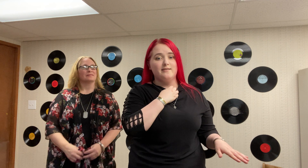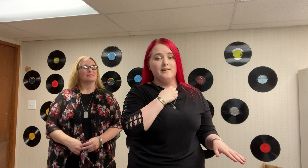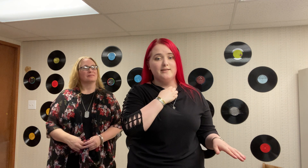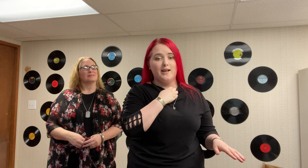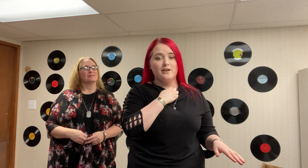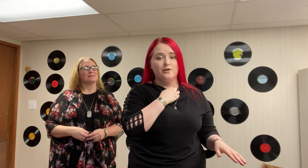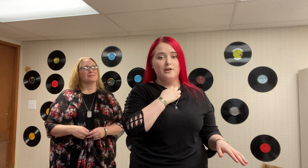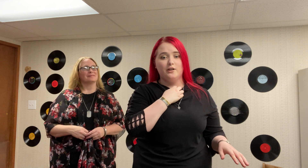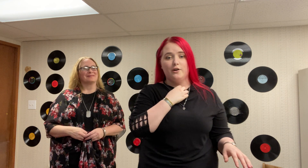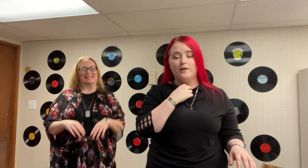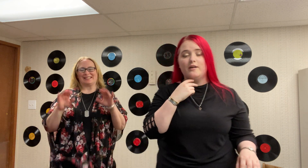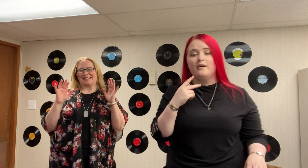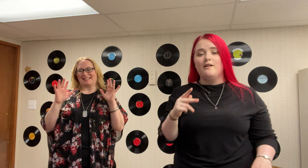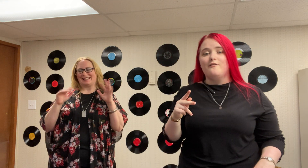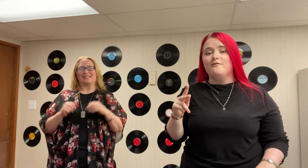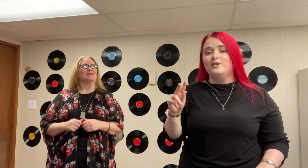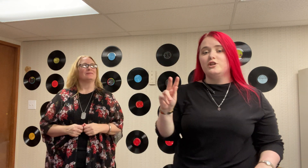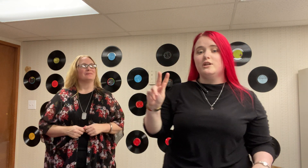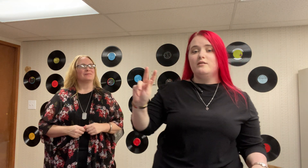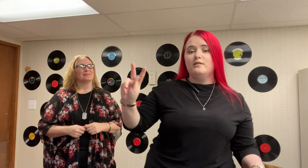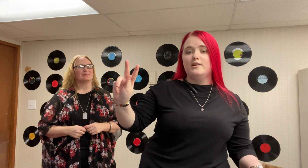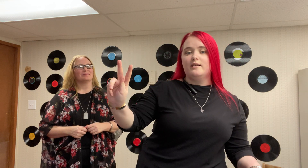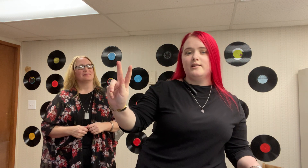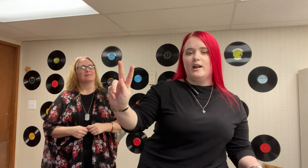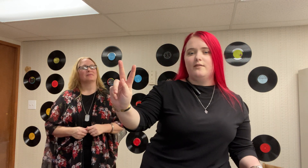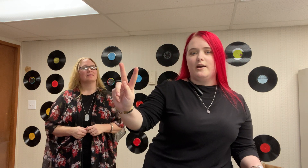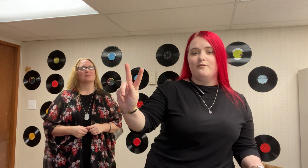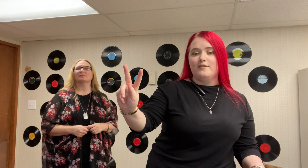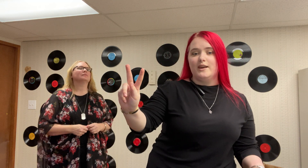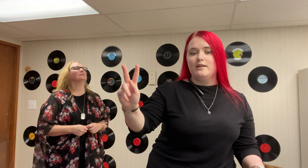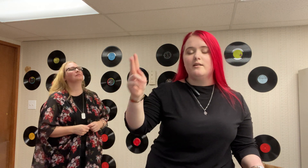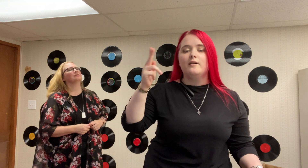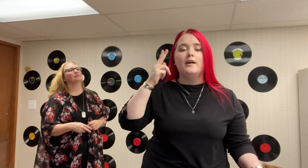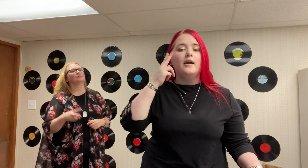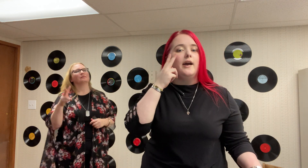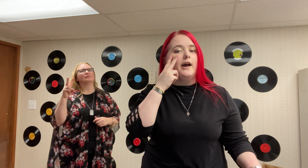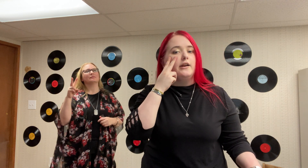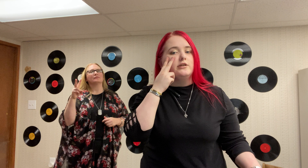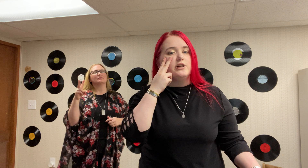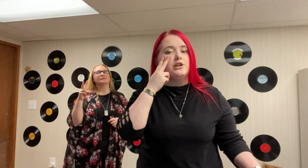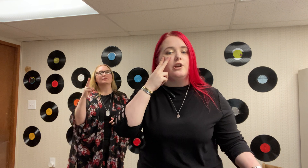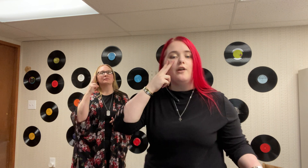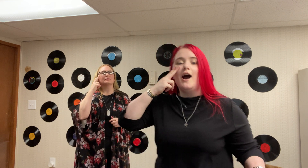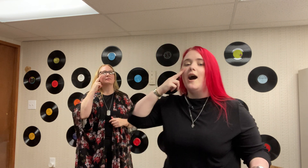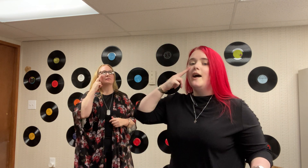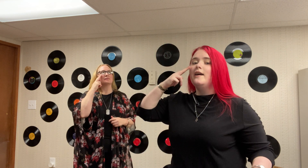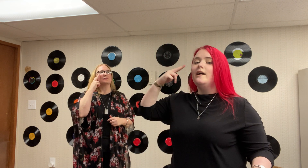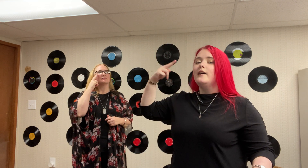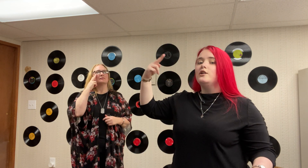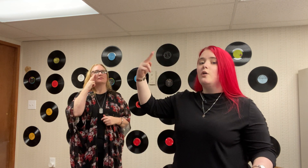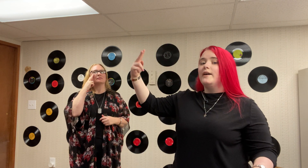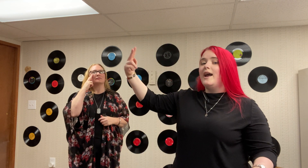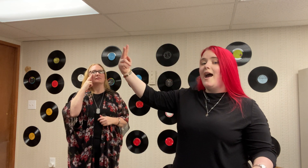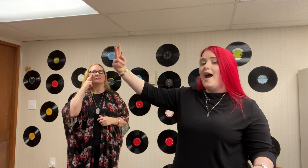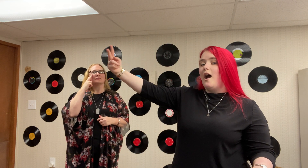easiest line you're going to learn. Vision is kind of like a V, and you're touching your eye and going